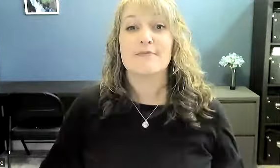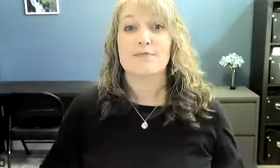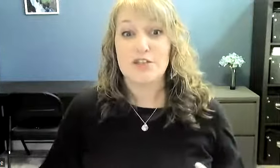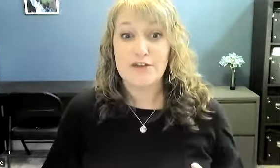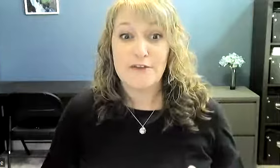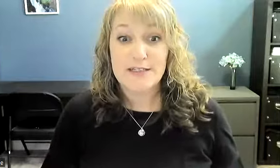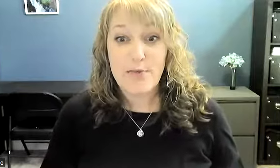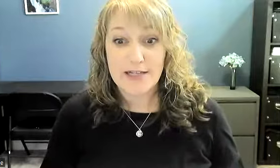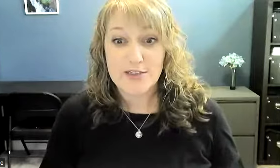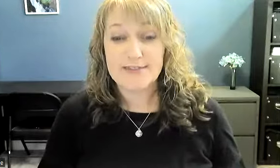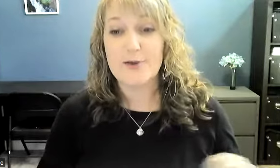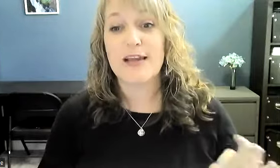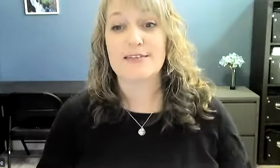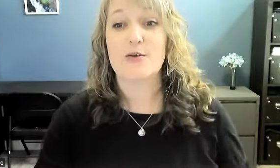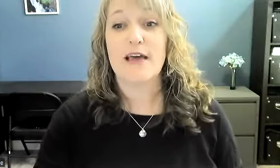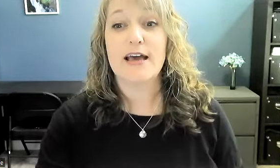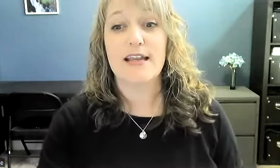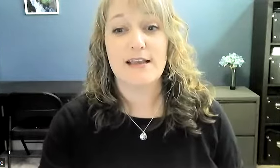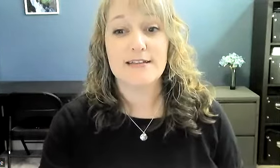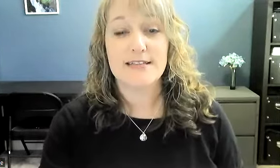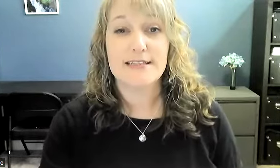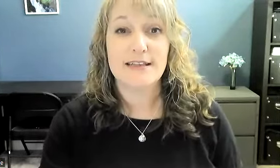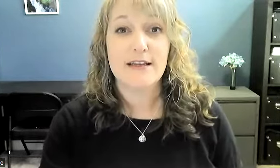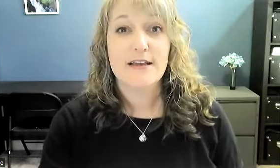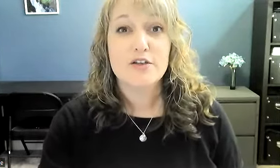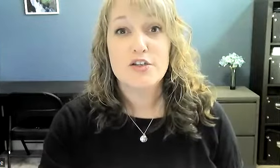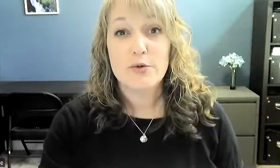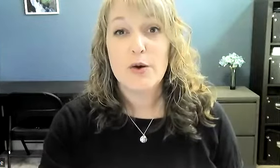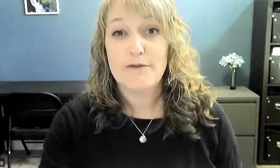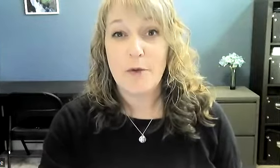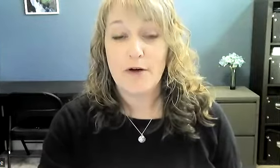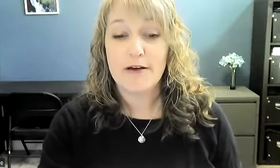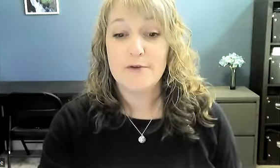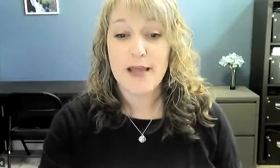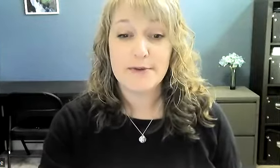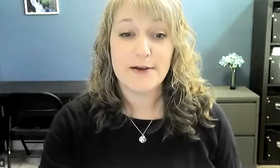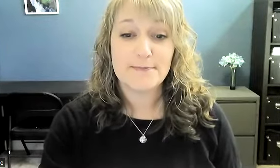Make sure your face matches. Okay, so that is lesson 2 for vocabulary.